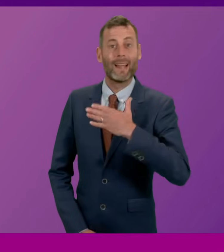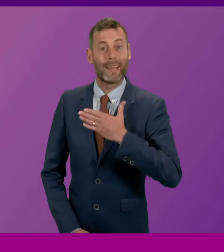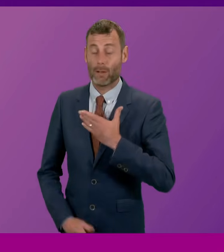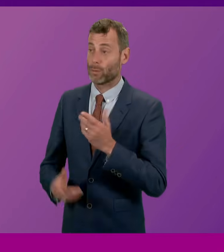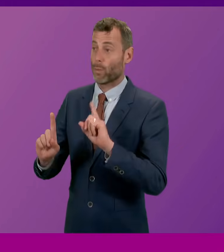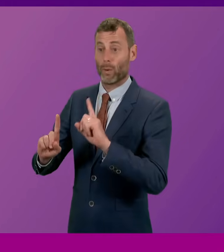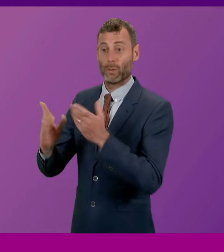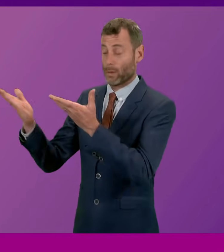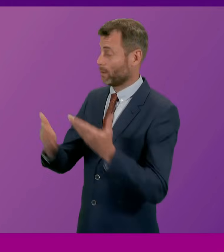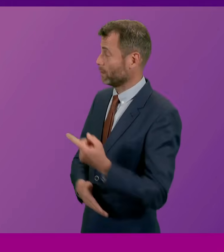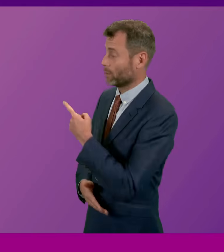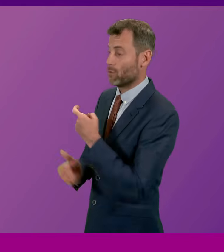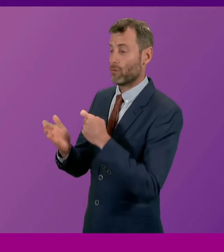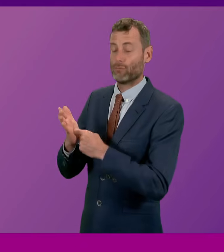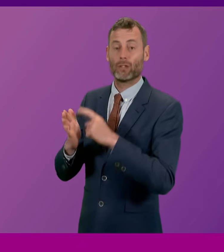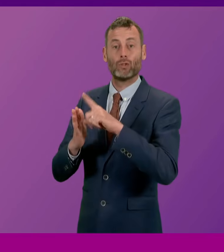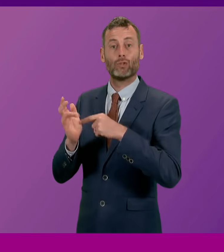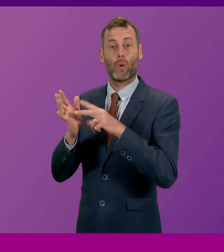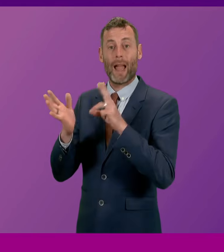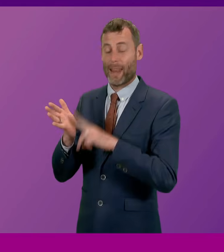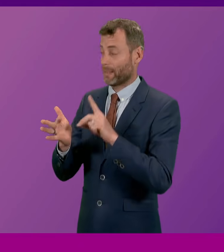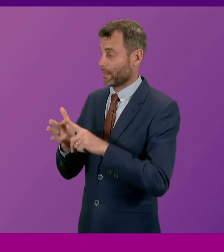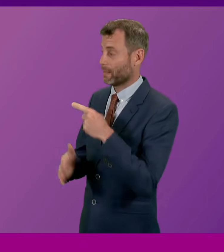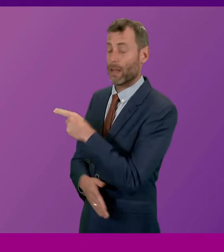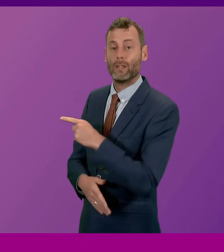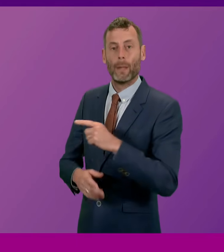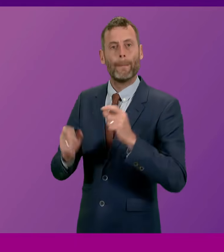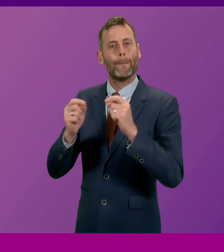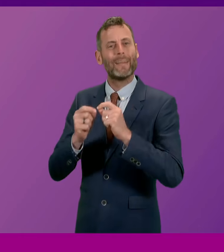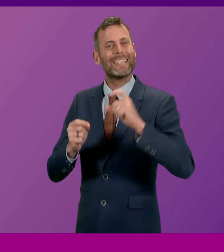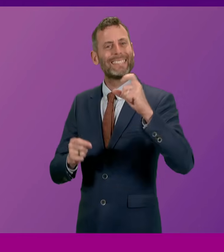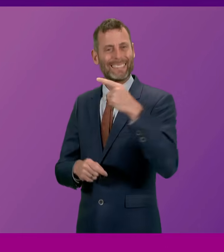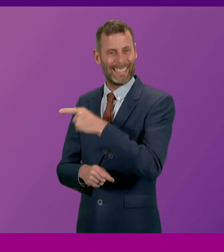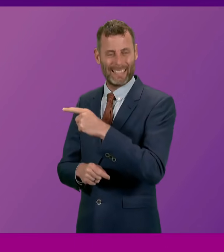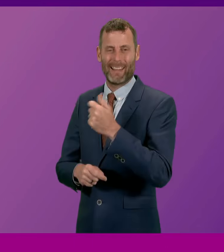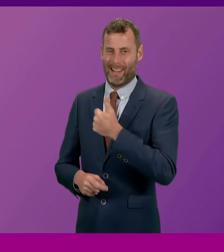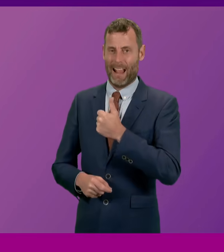Honourable Raj Johan, Speaker of the Legislative Assembly of British Columbia.